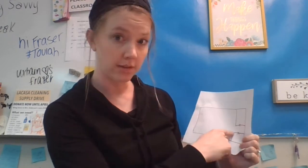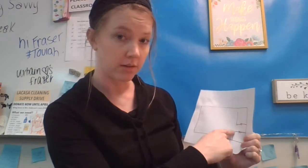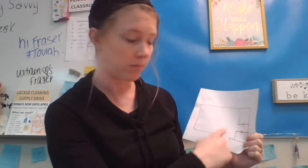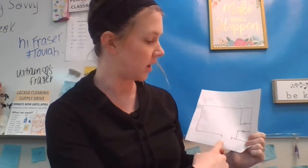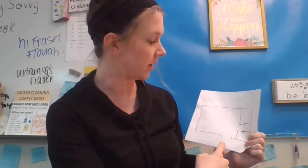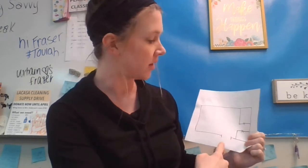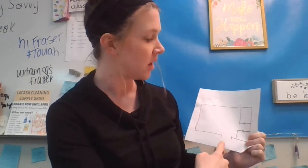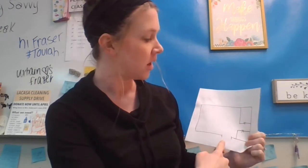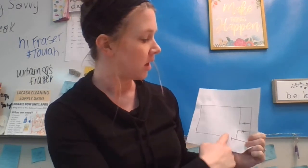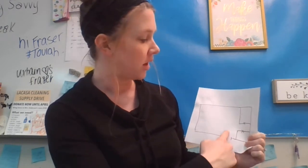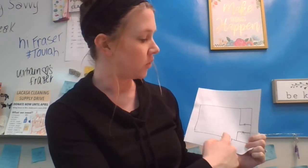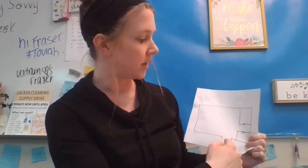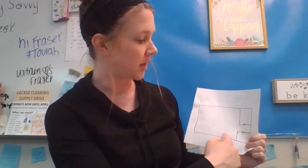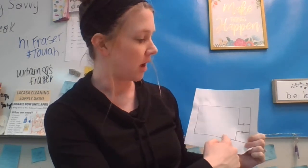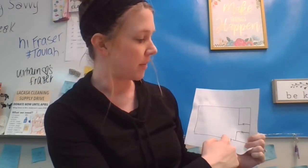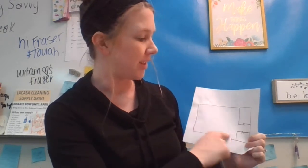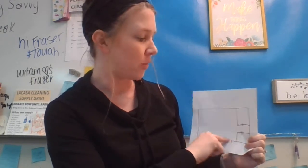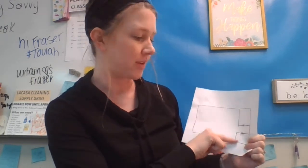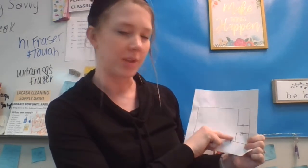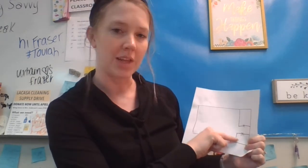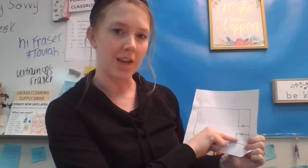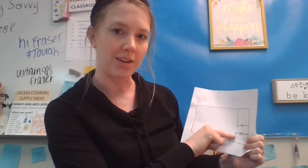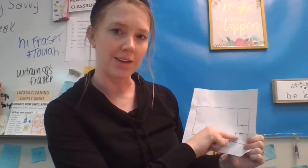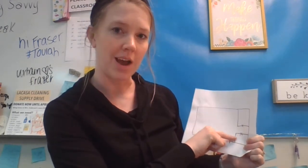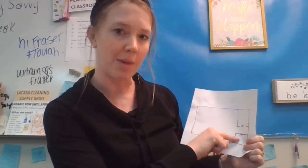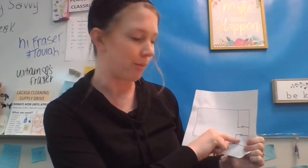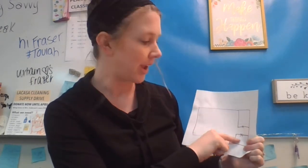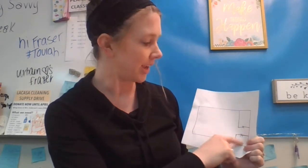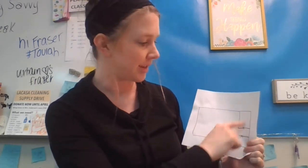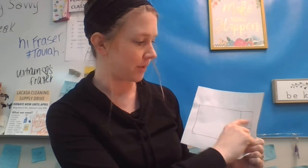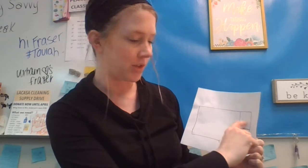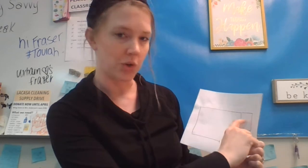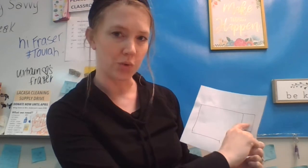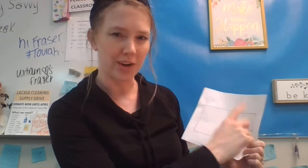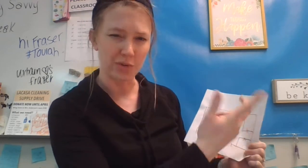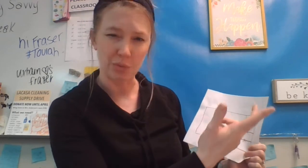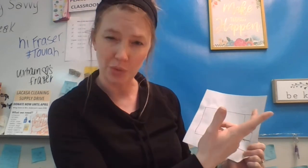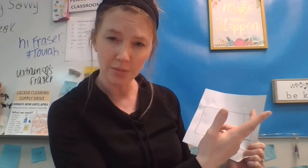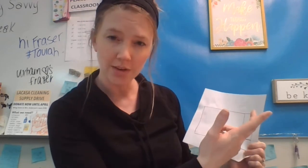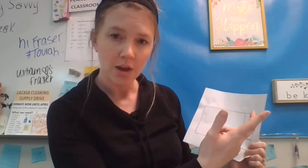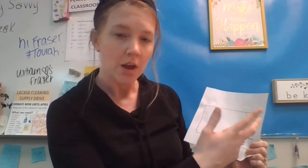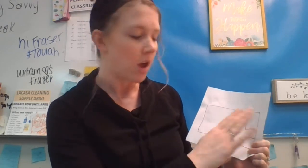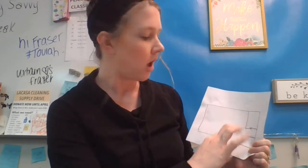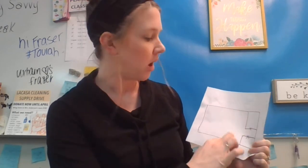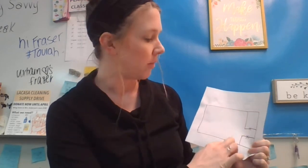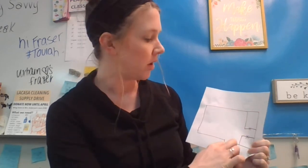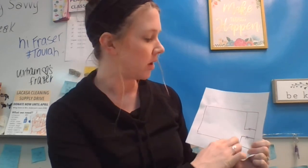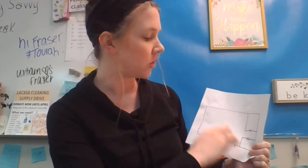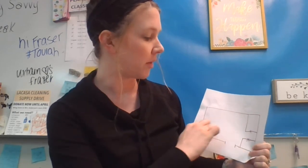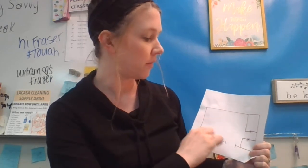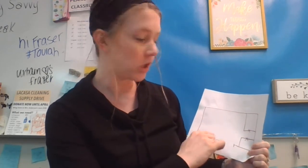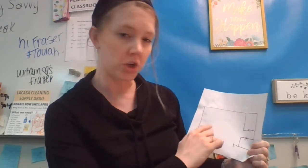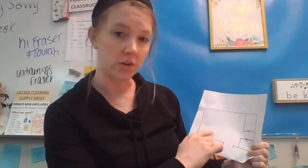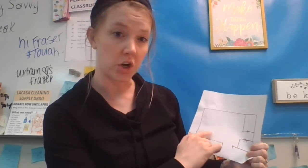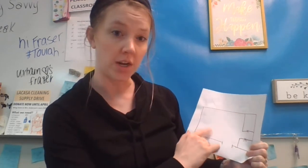clockwise, because as soon as I come in, there wasn't really anything on my right except for these 2 extra rooms. So my furniture started